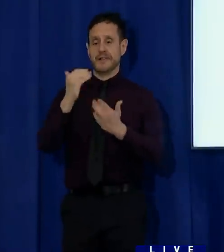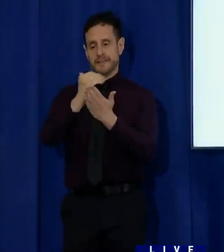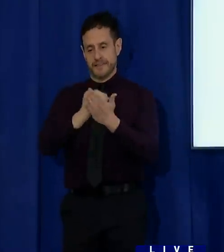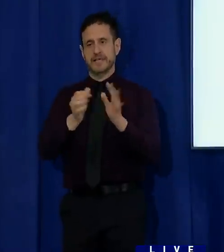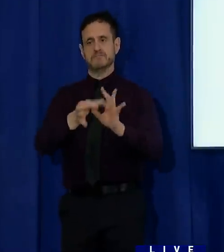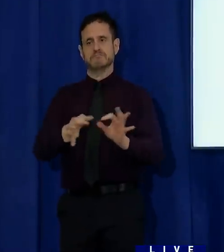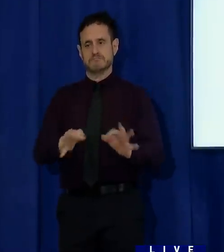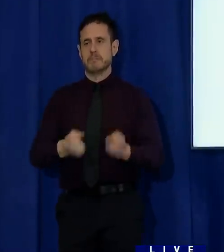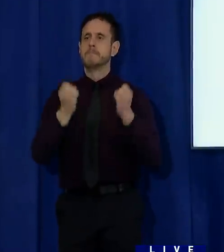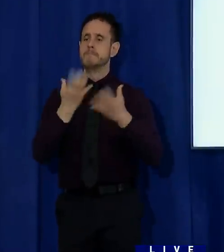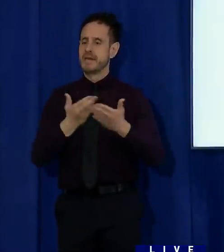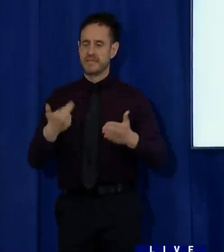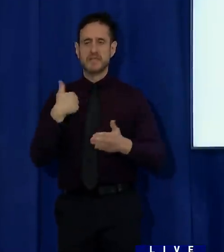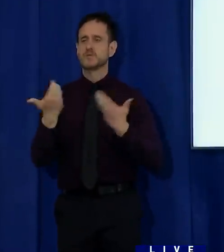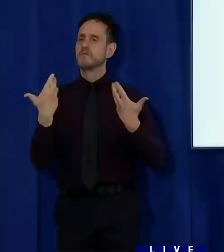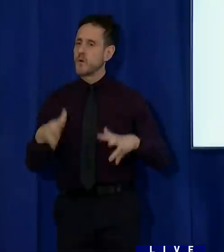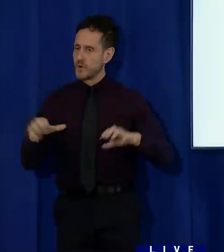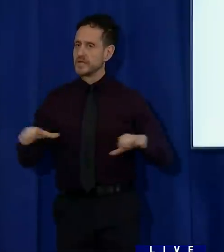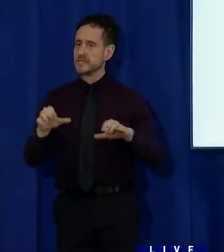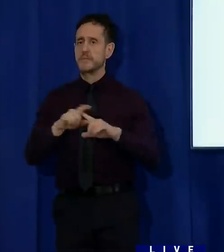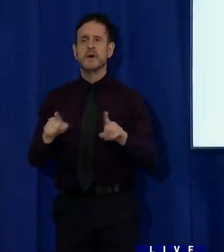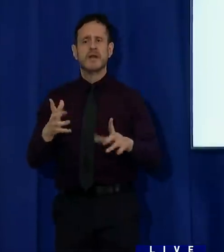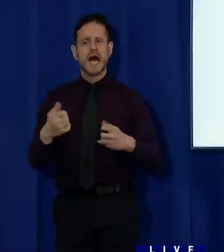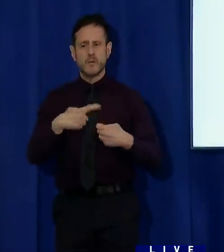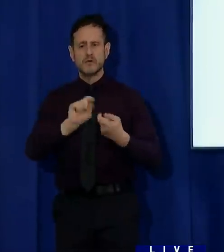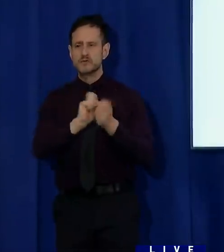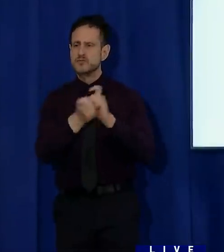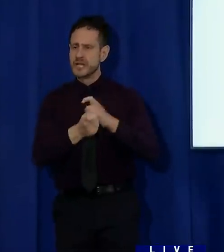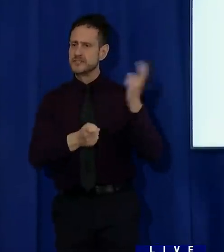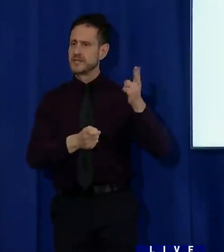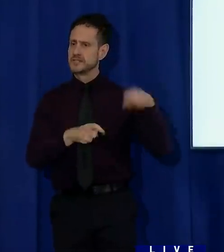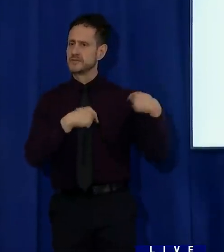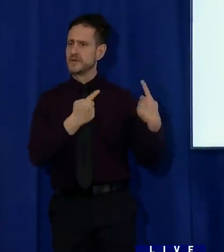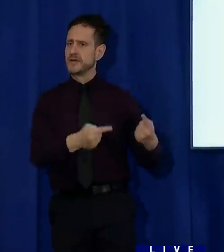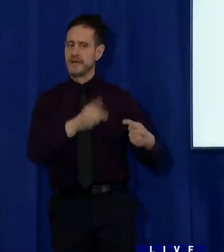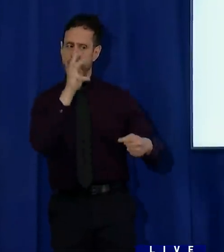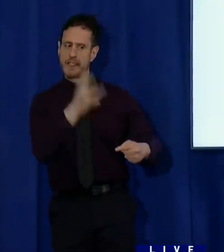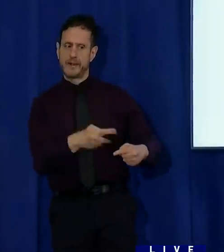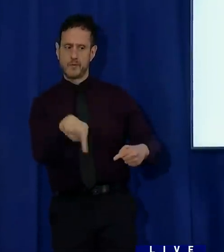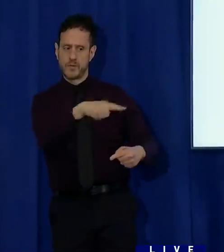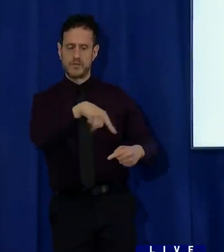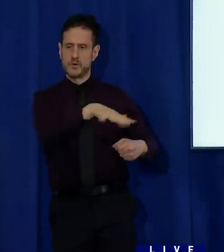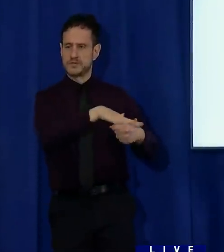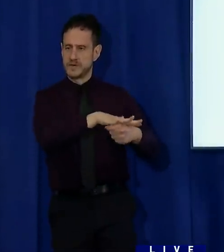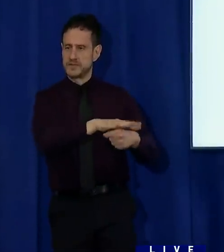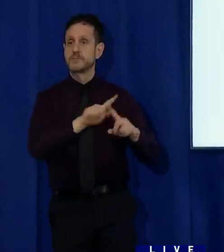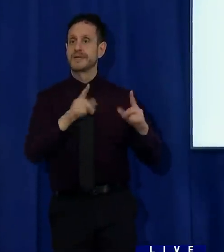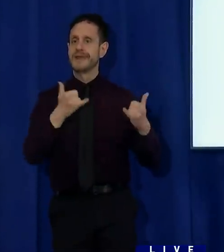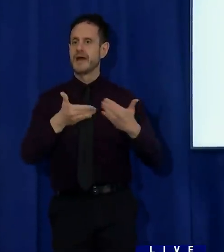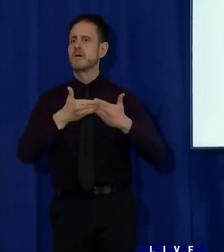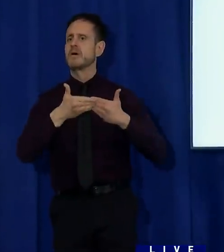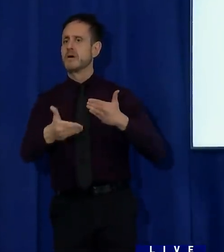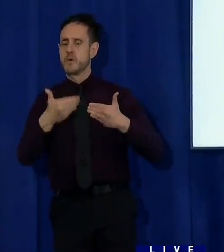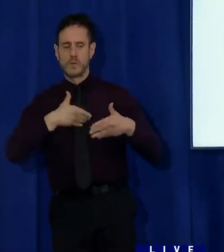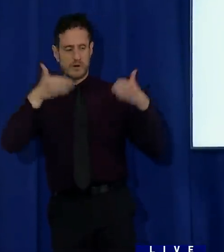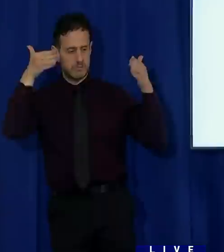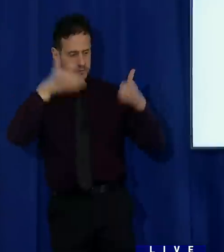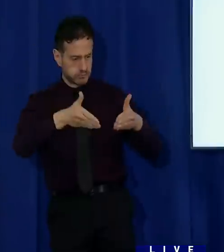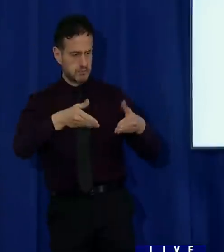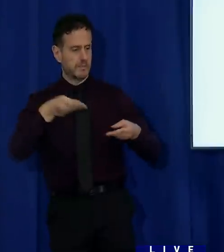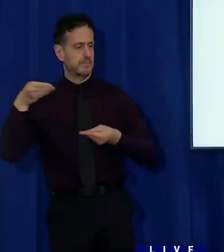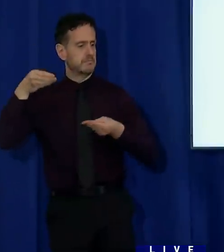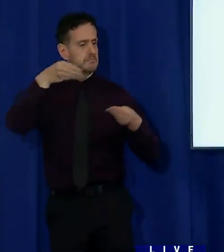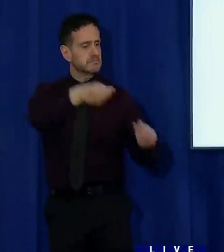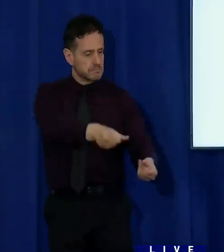committed to making sure that we change that history so that we are investing and answering the